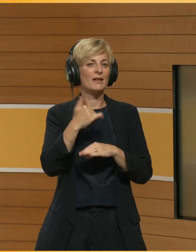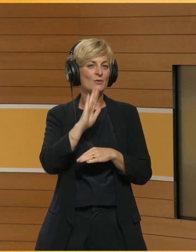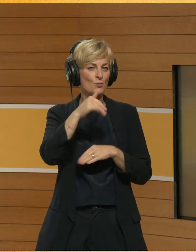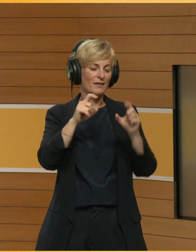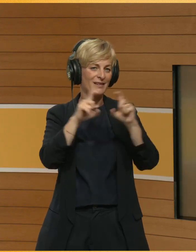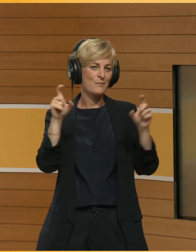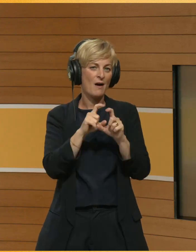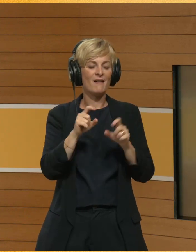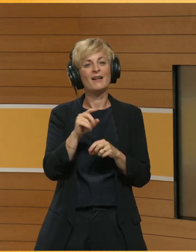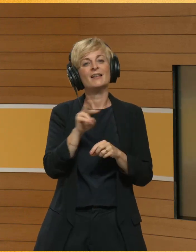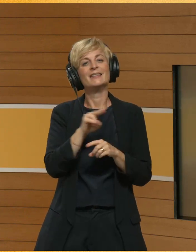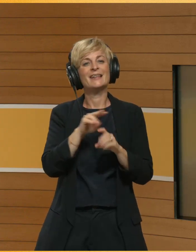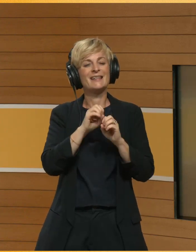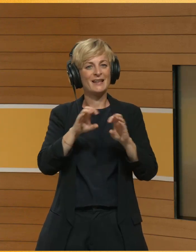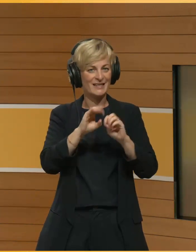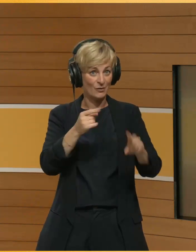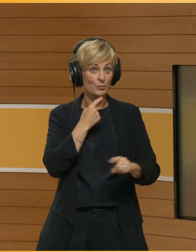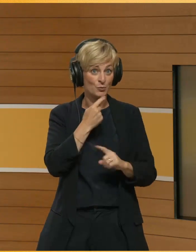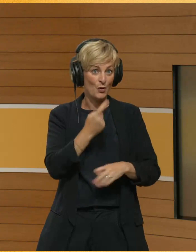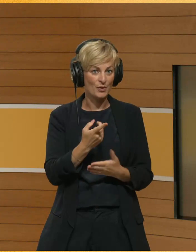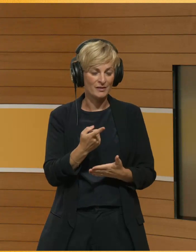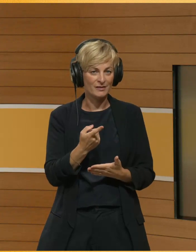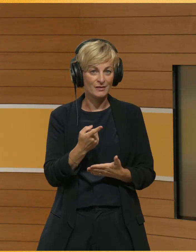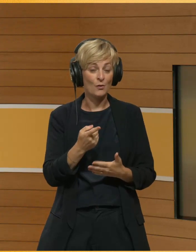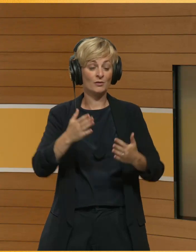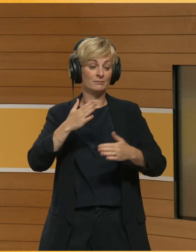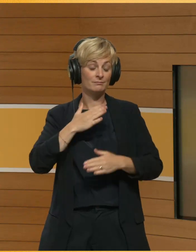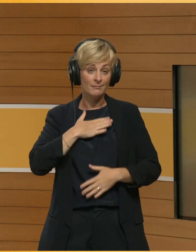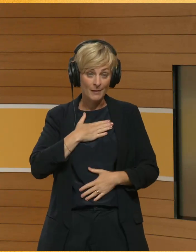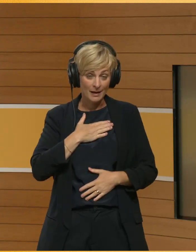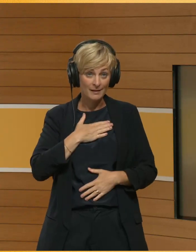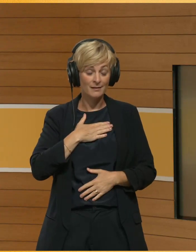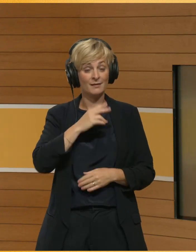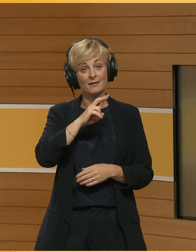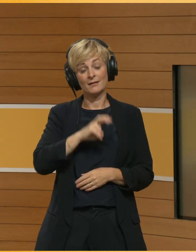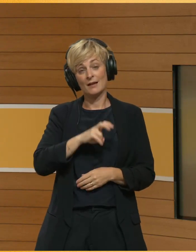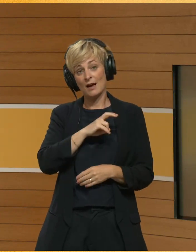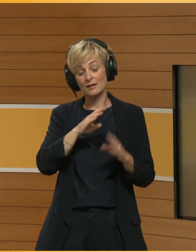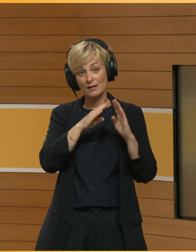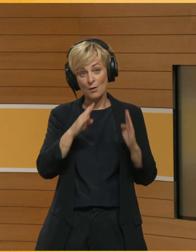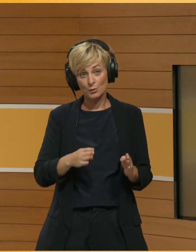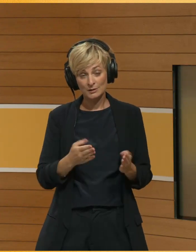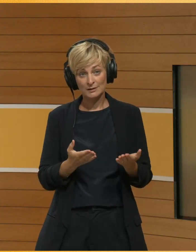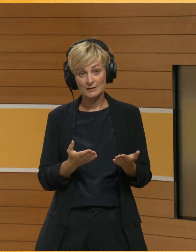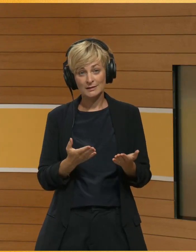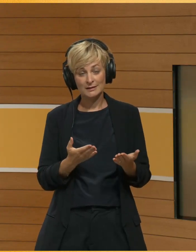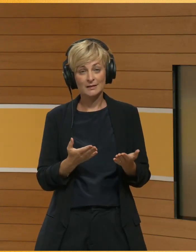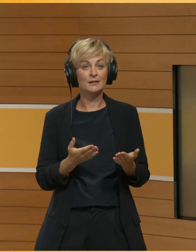hospital, our hospital became the digital Akte.